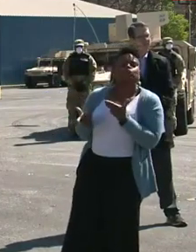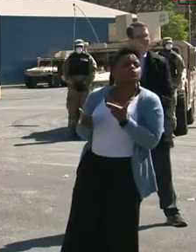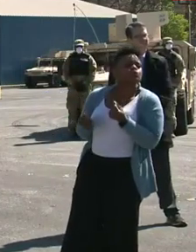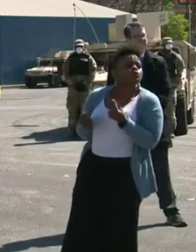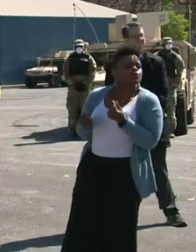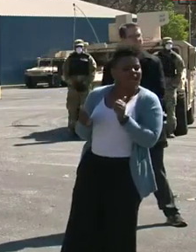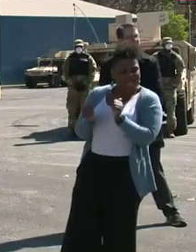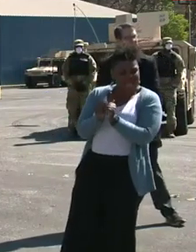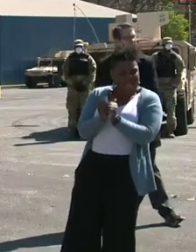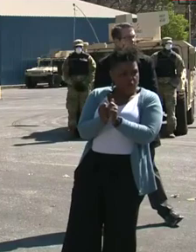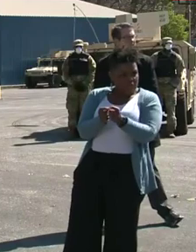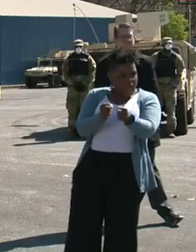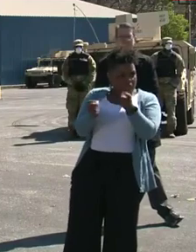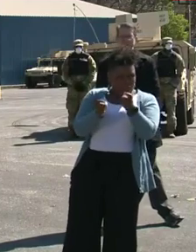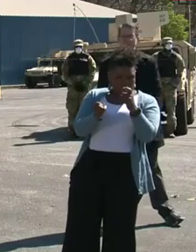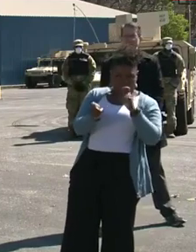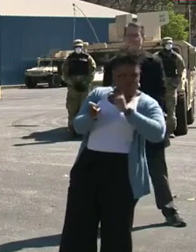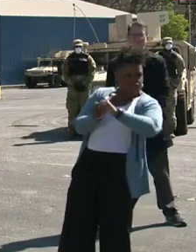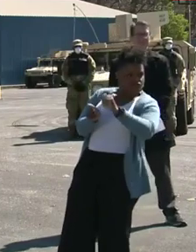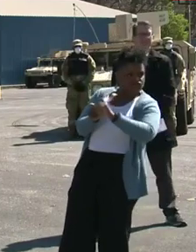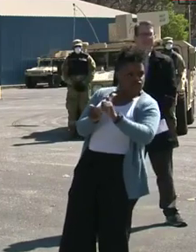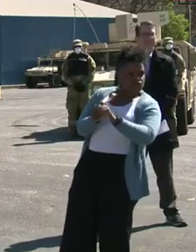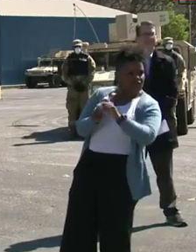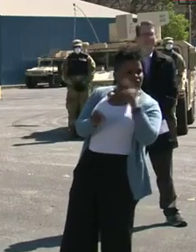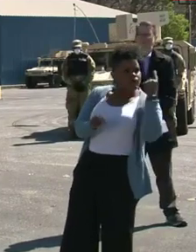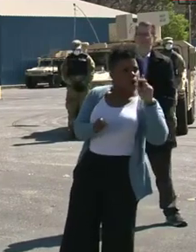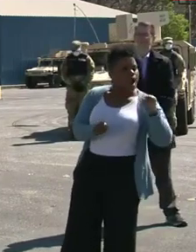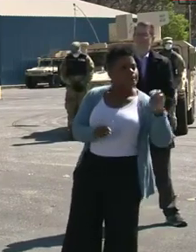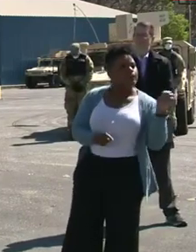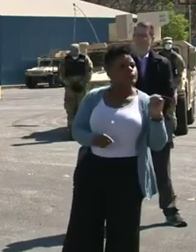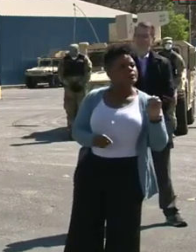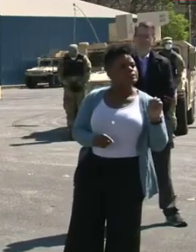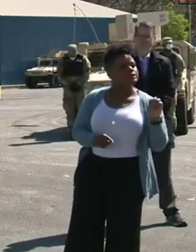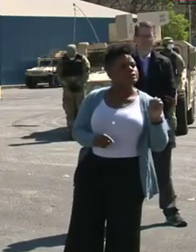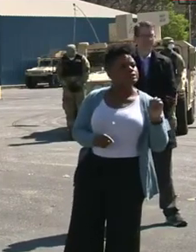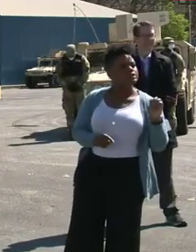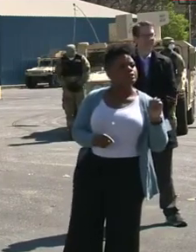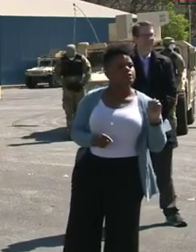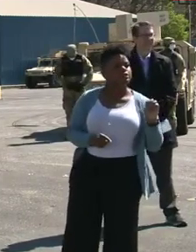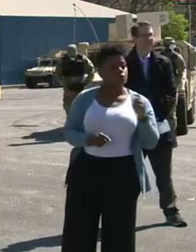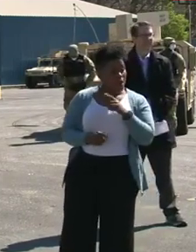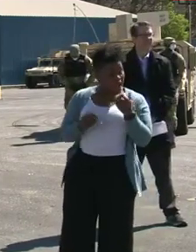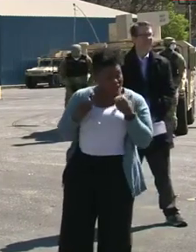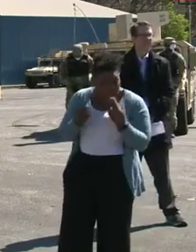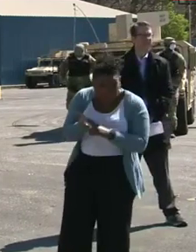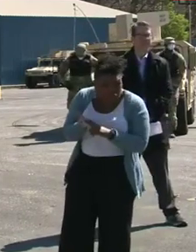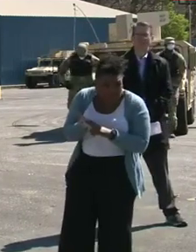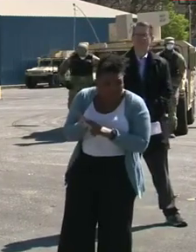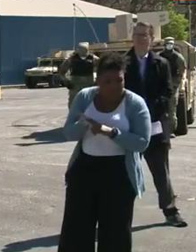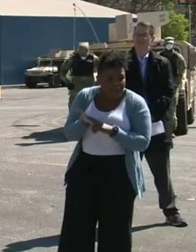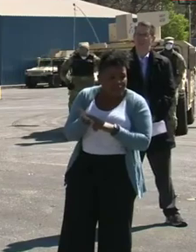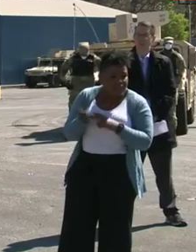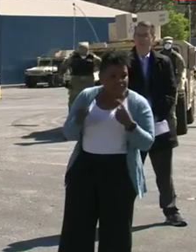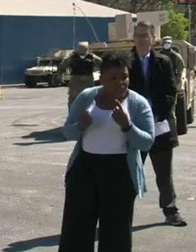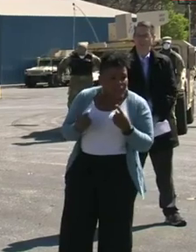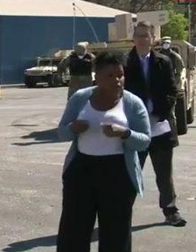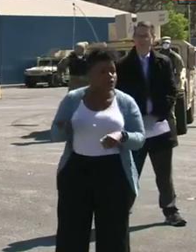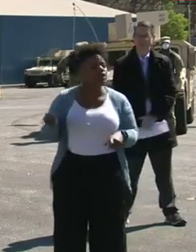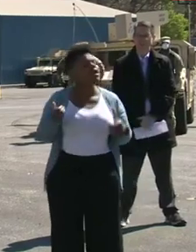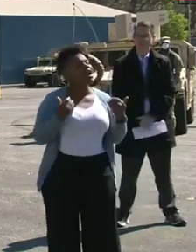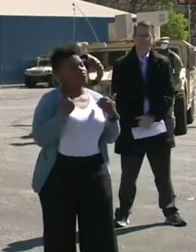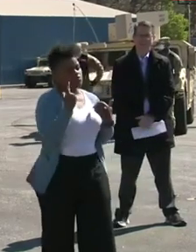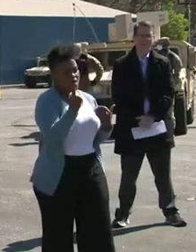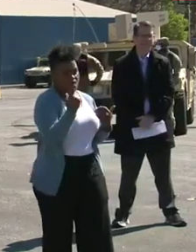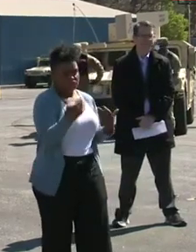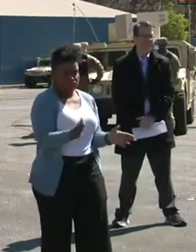yesterday about contracts in place at unemployment services. The contracts are, I think the first one is done. We're working on the